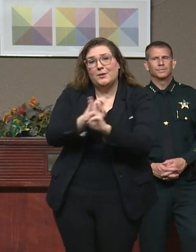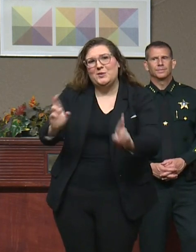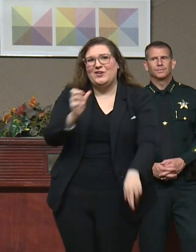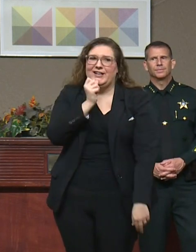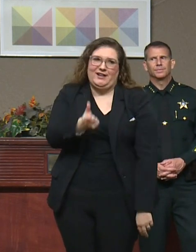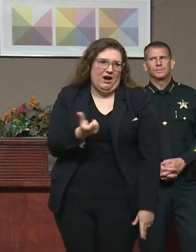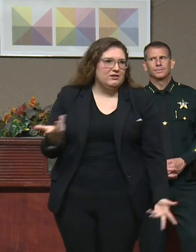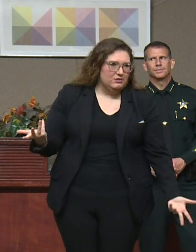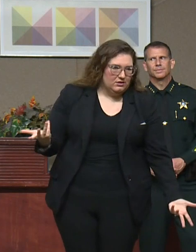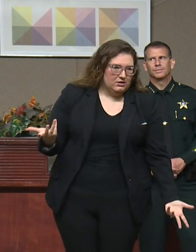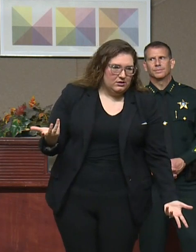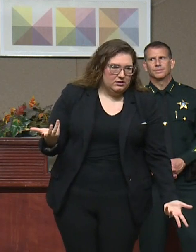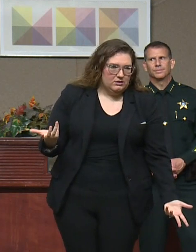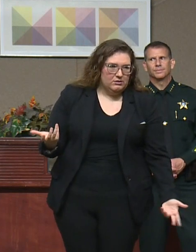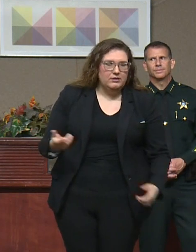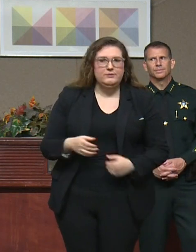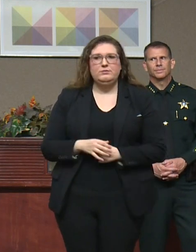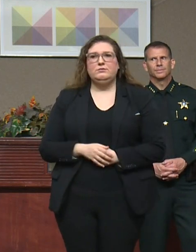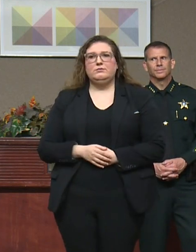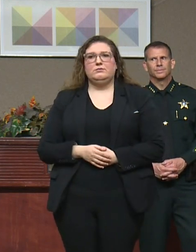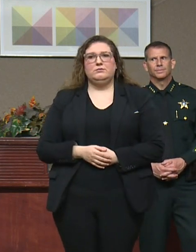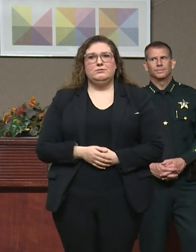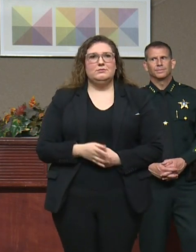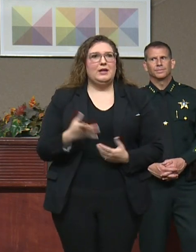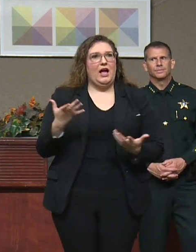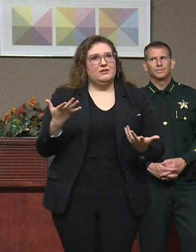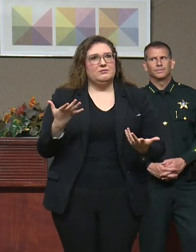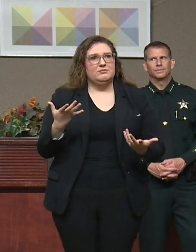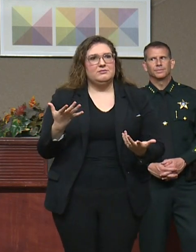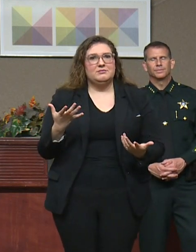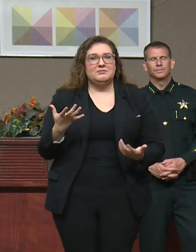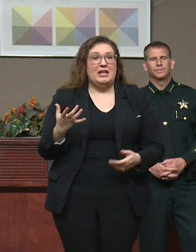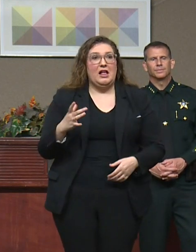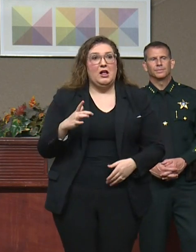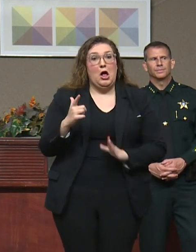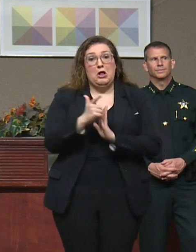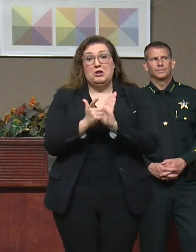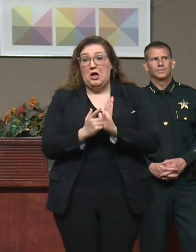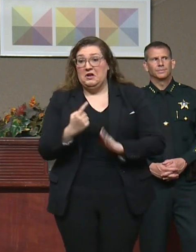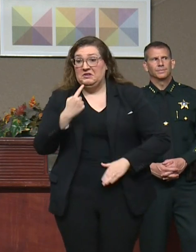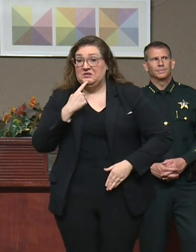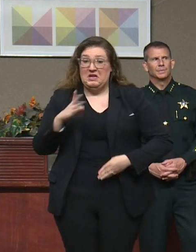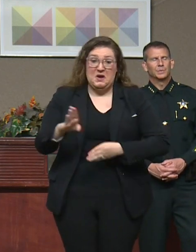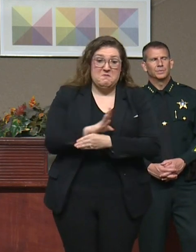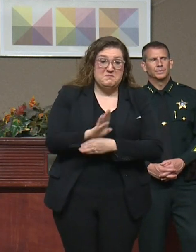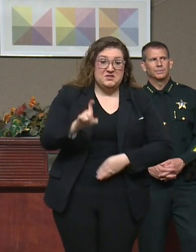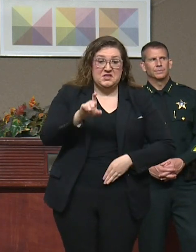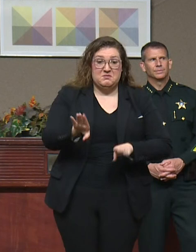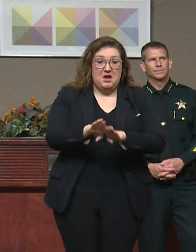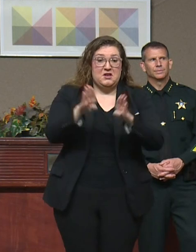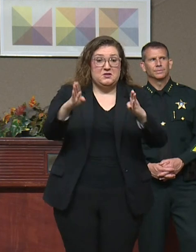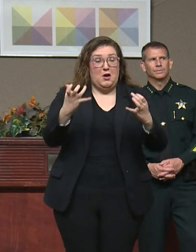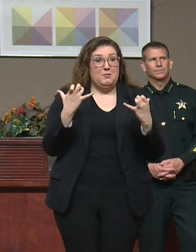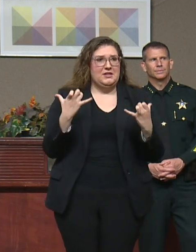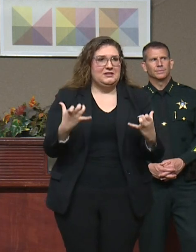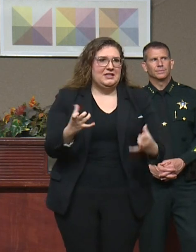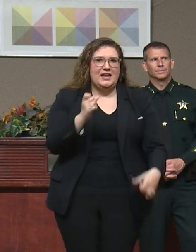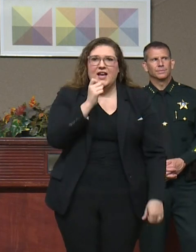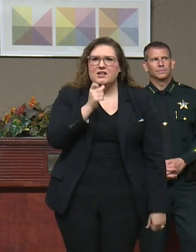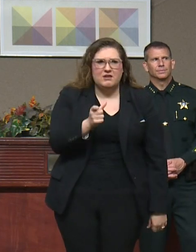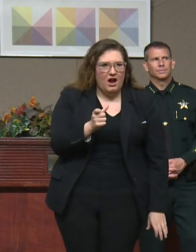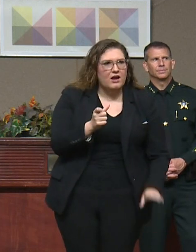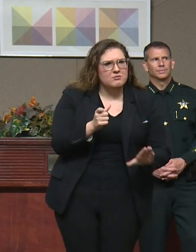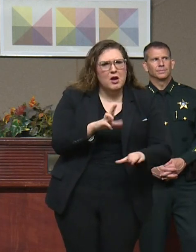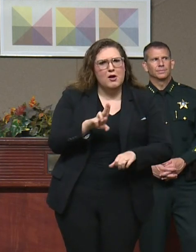open. There's nothing that says that a business must open today. You know, of course, they were able to open it as of 12:01